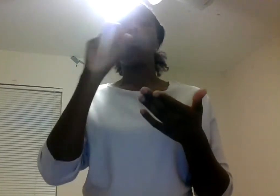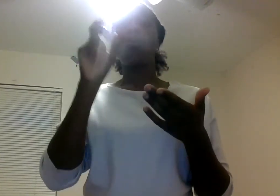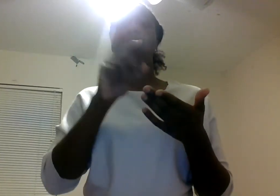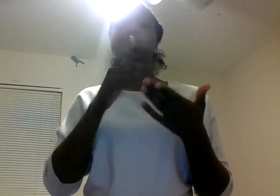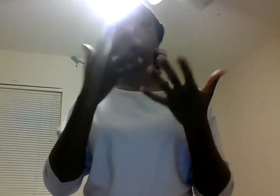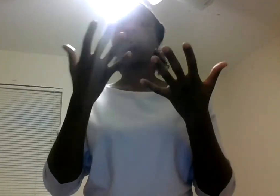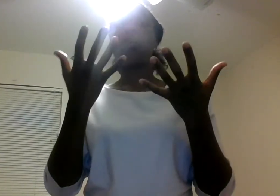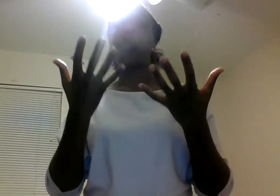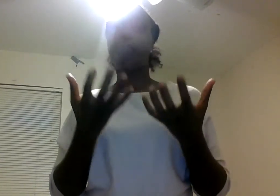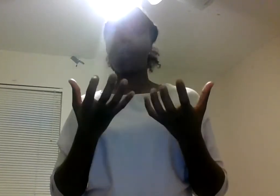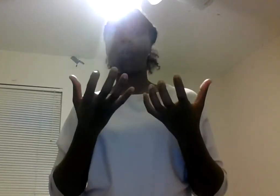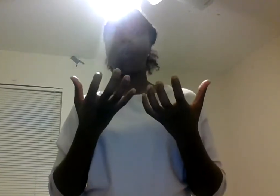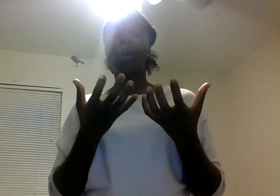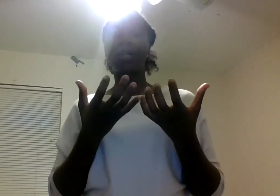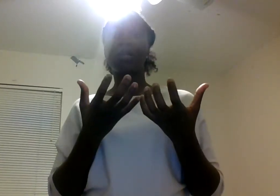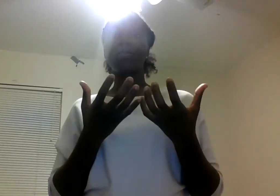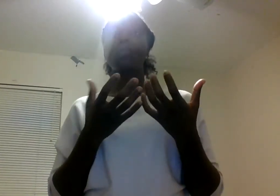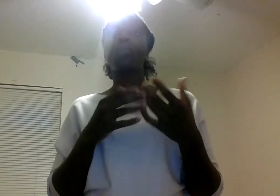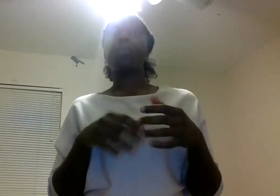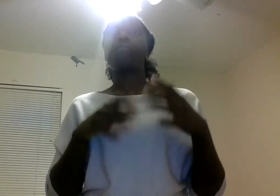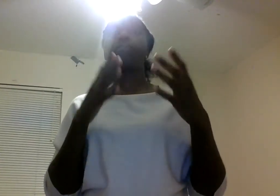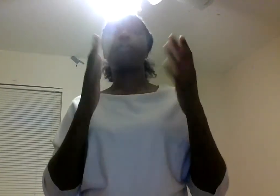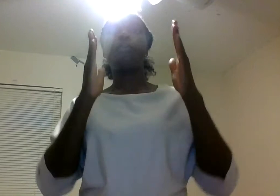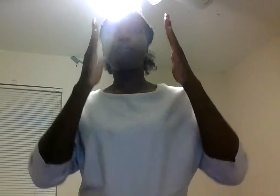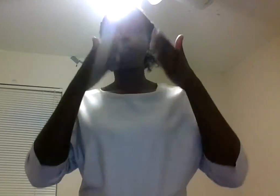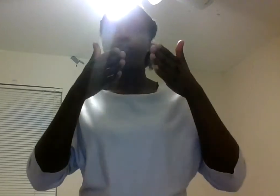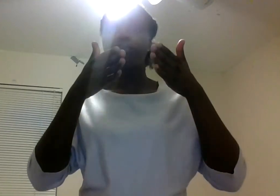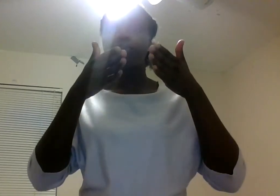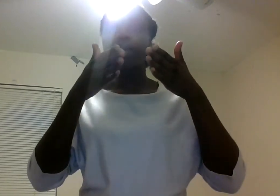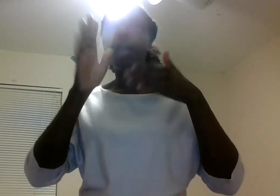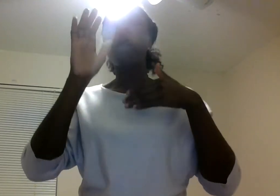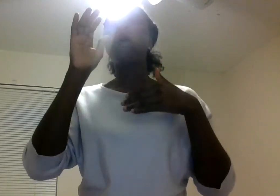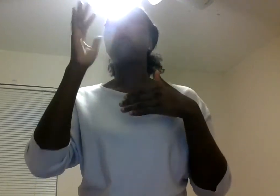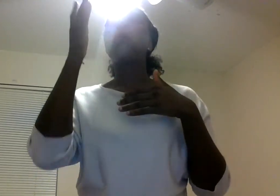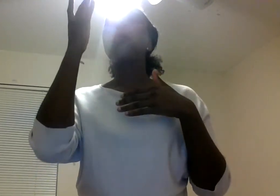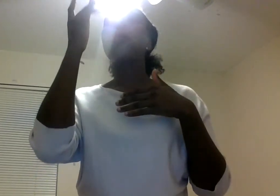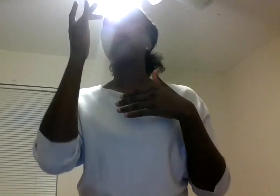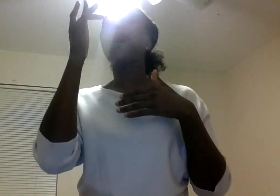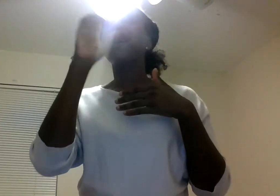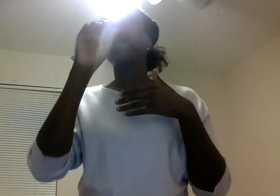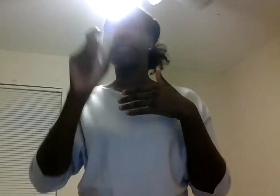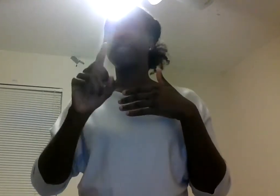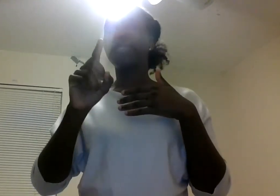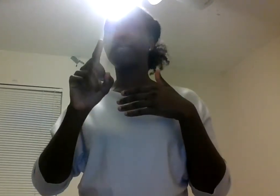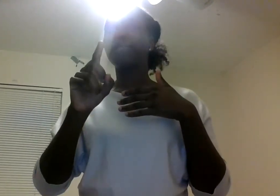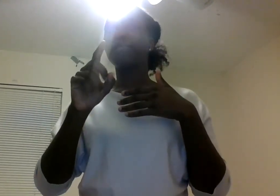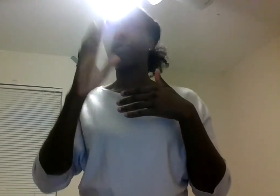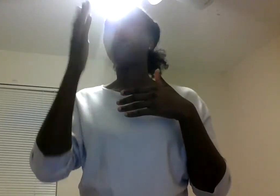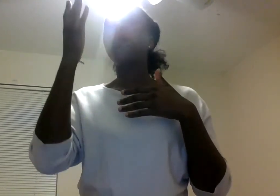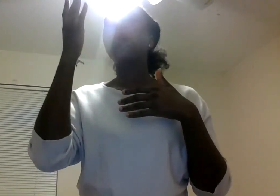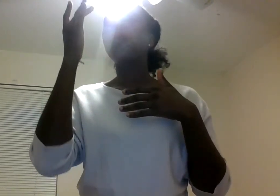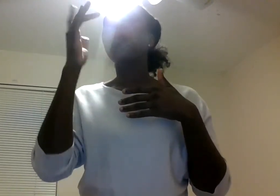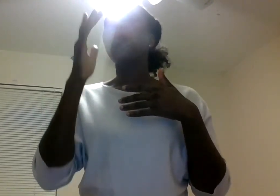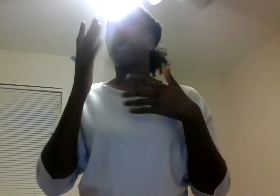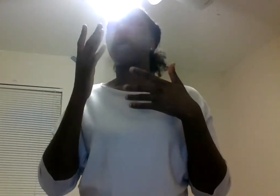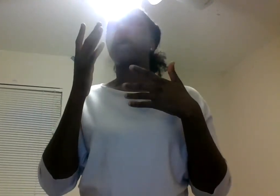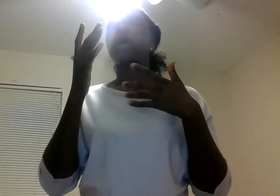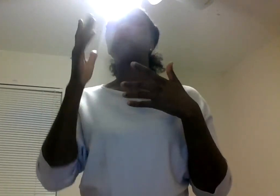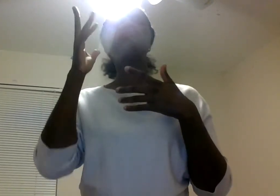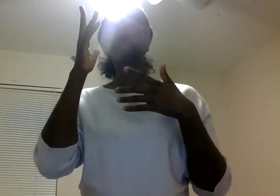important, why is it important for the audience to listen to you? So my advice for you is to focus on the why question. Now,